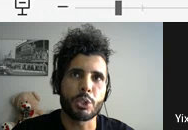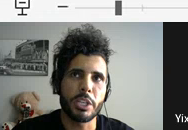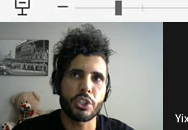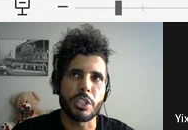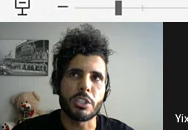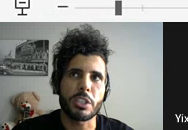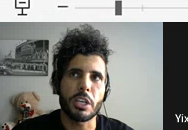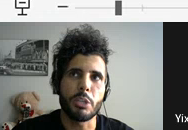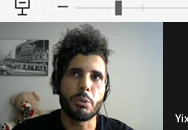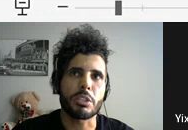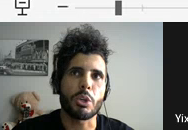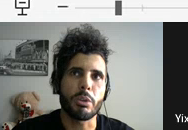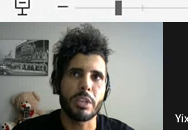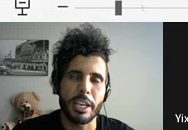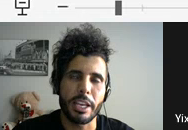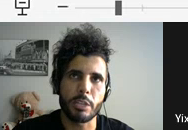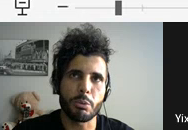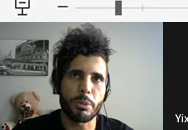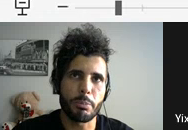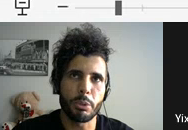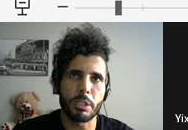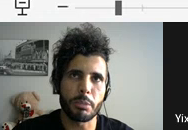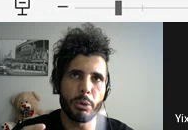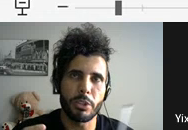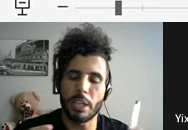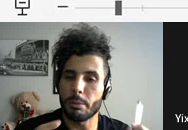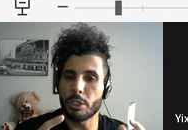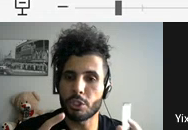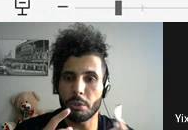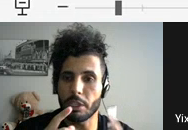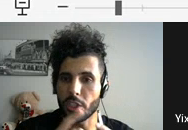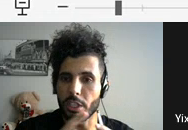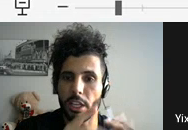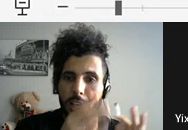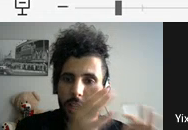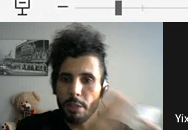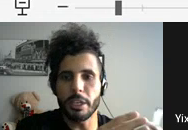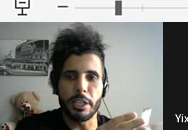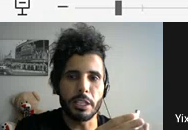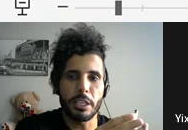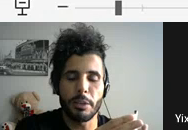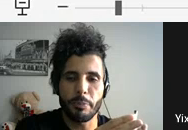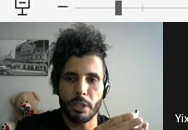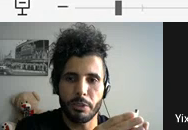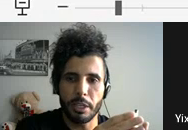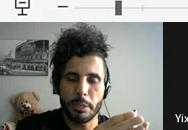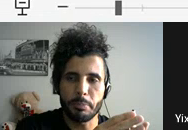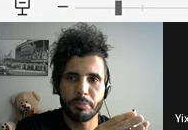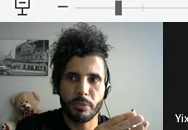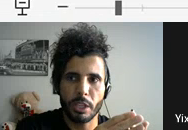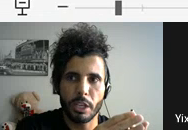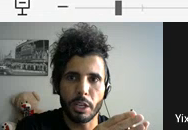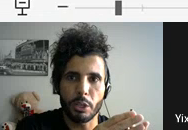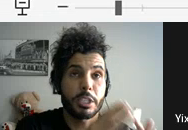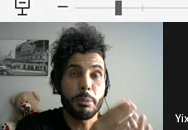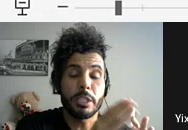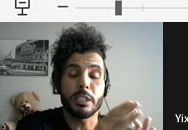WH questions, he was okay with putting both the WH question in the beginning of the, or keeping it